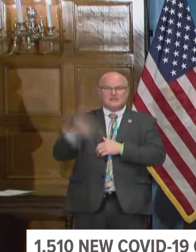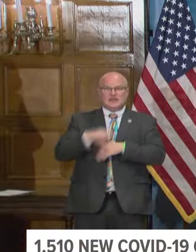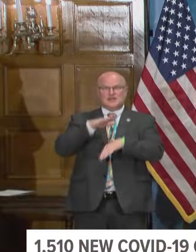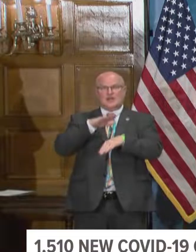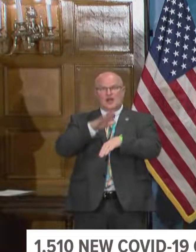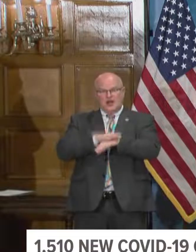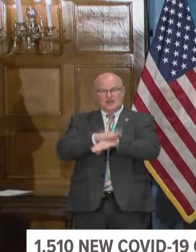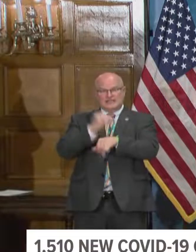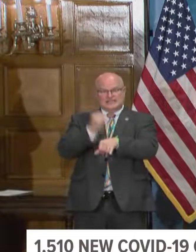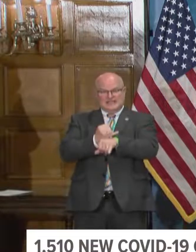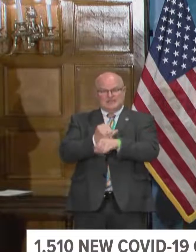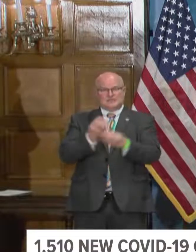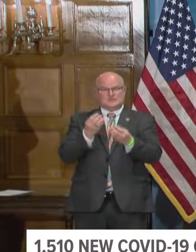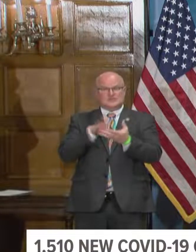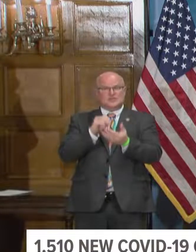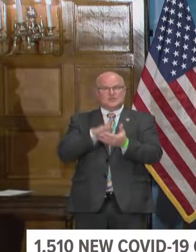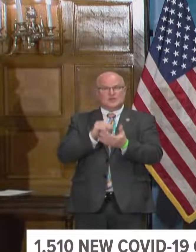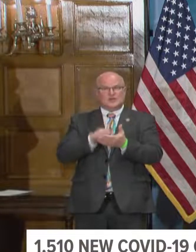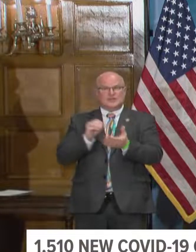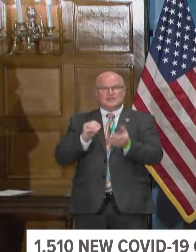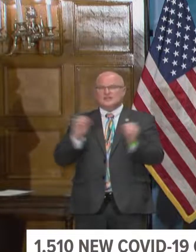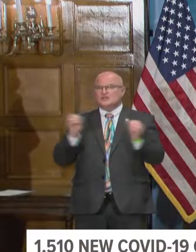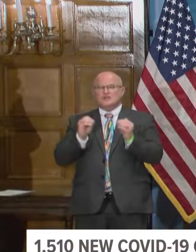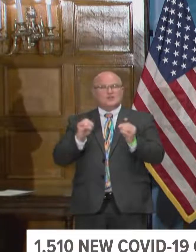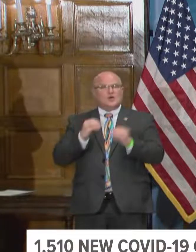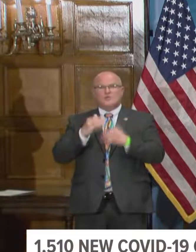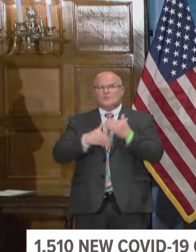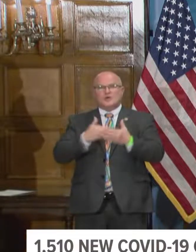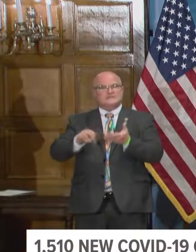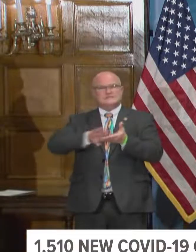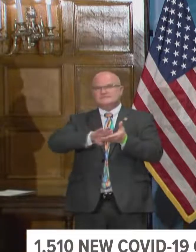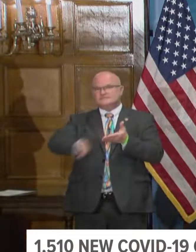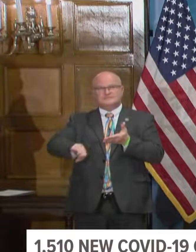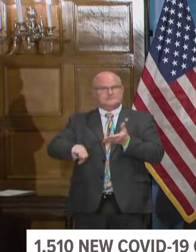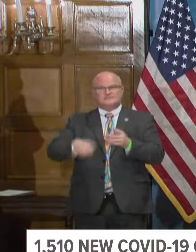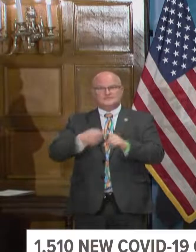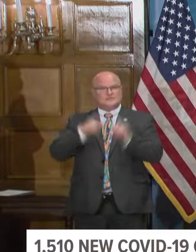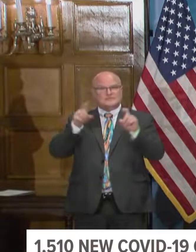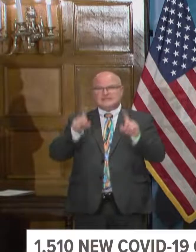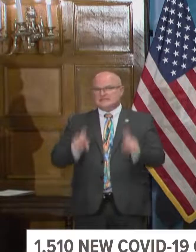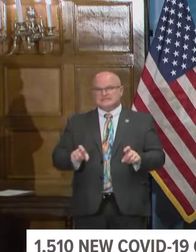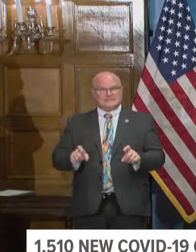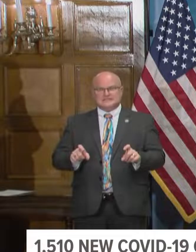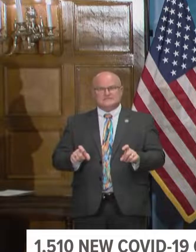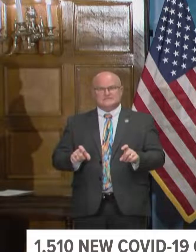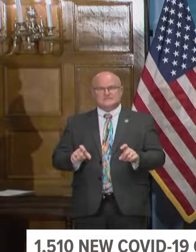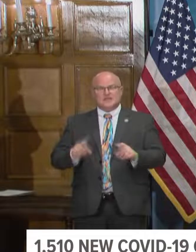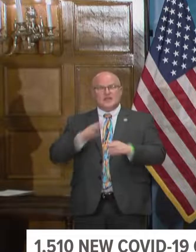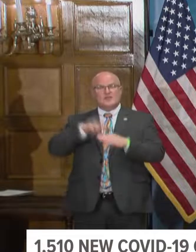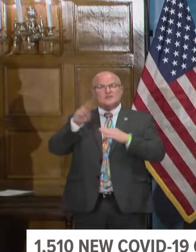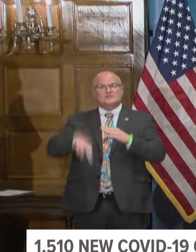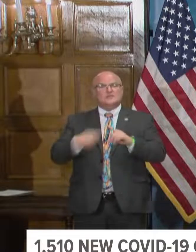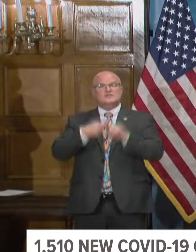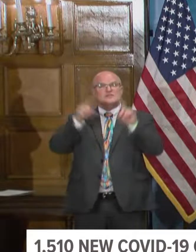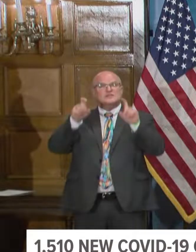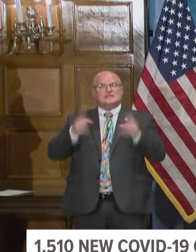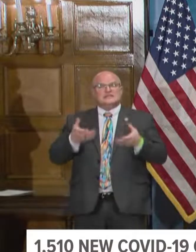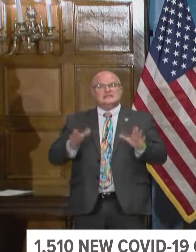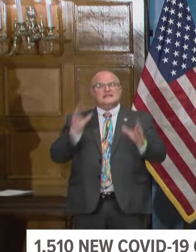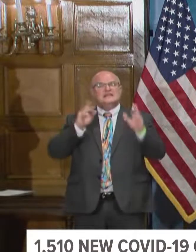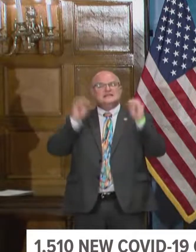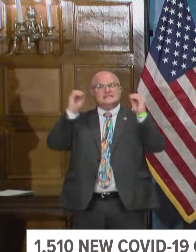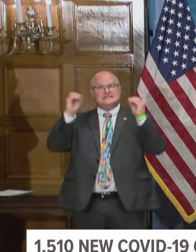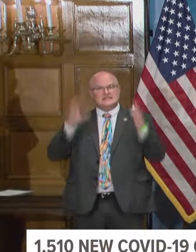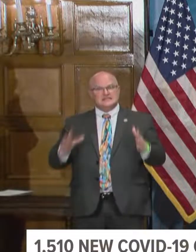learning, there is no process to seek a waiver from testing. The results from the test will let educators and